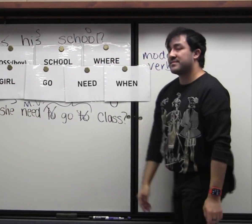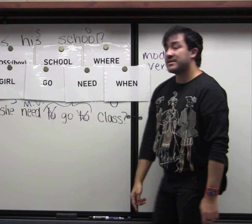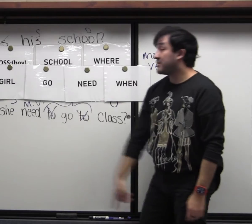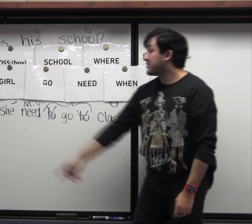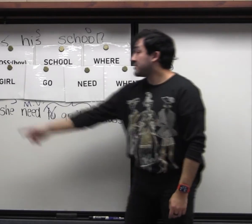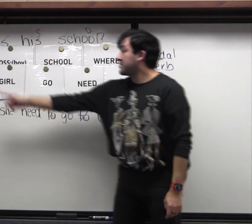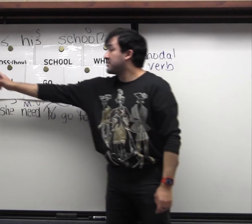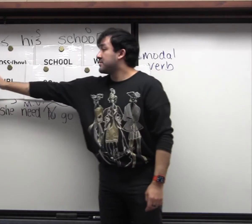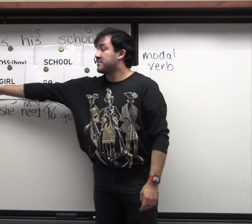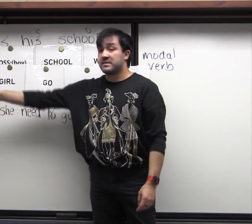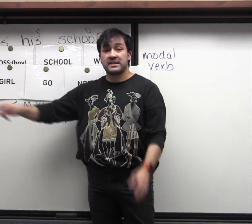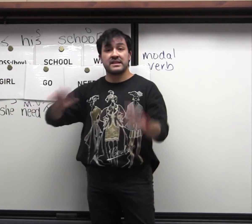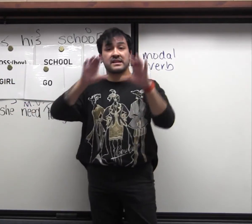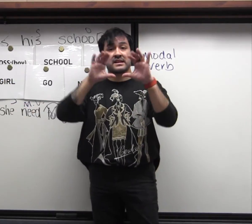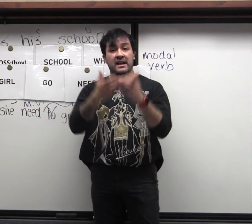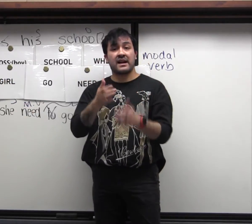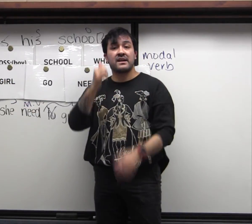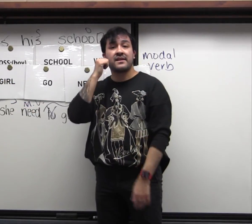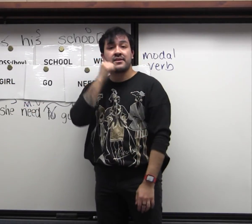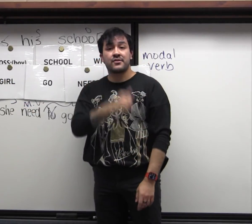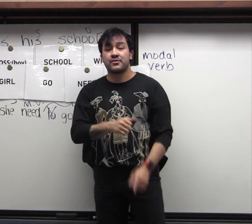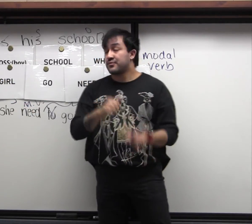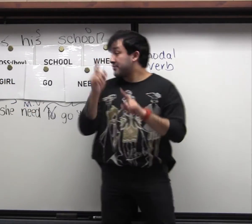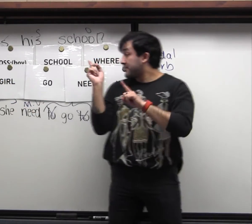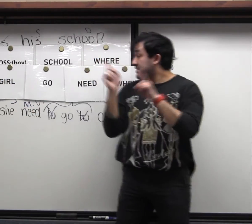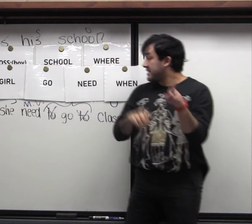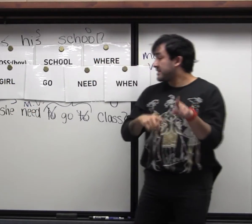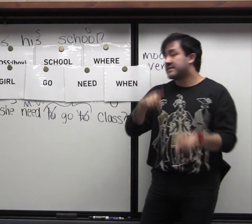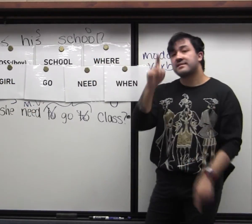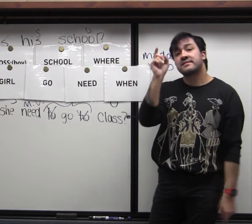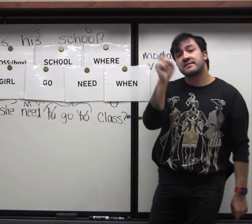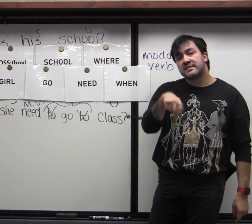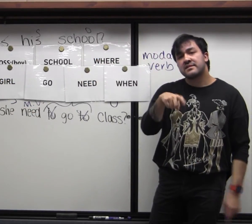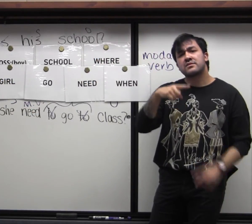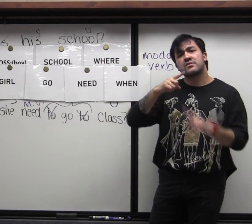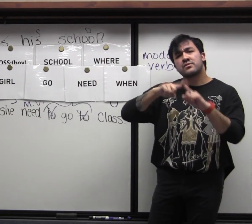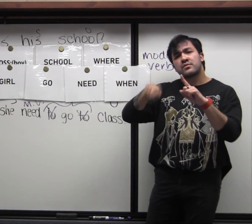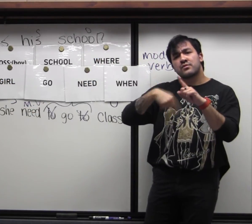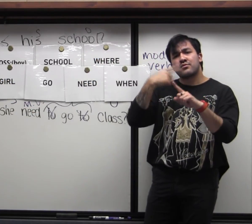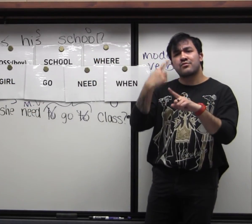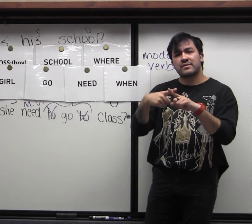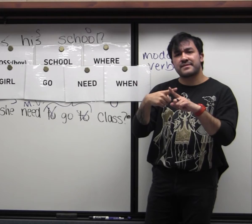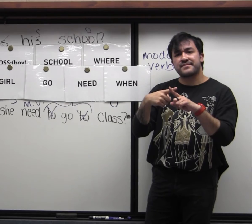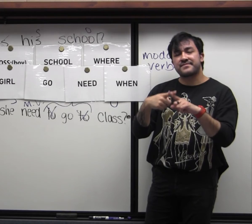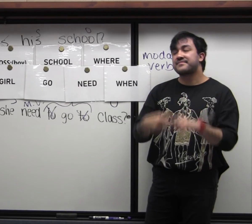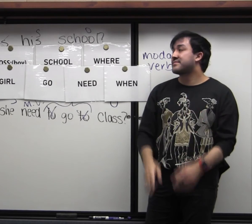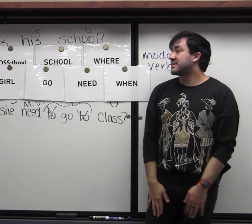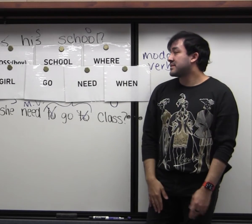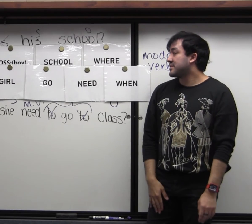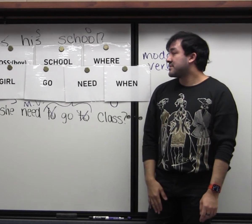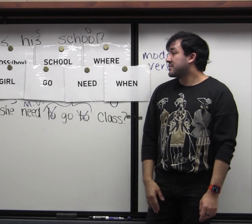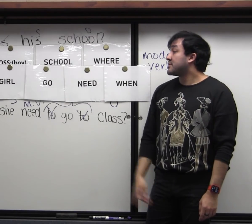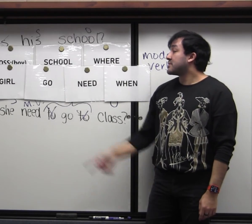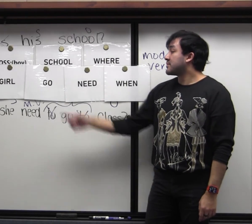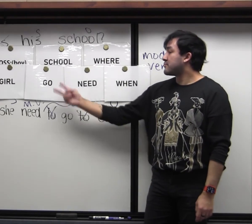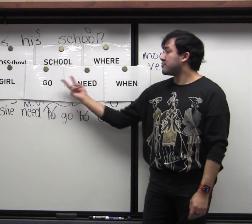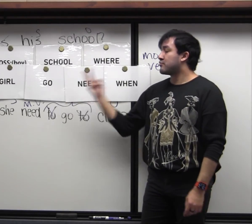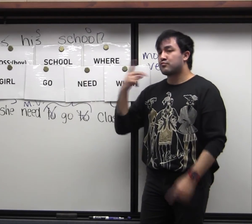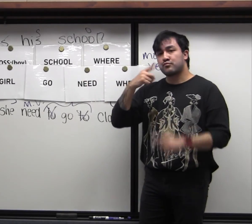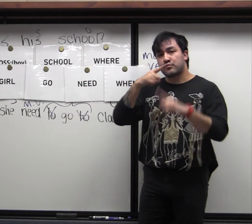position of some of the other words. So now we have our sentence, class, girl, go, need, when. Okay? So when does a